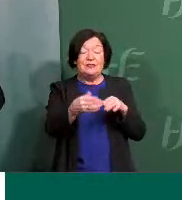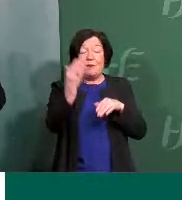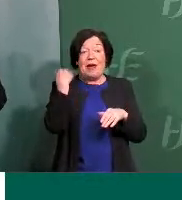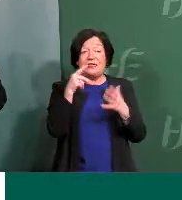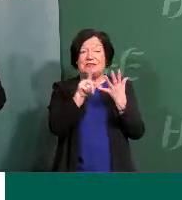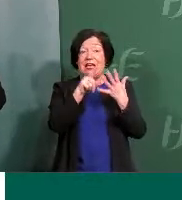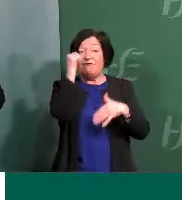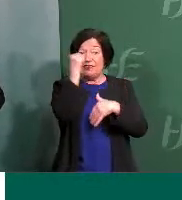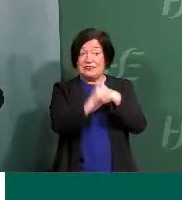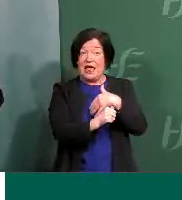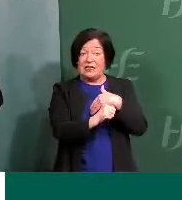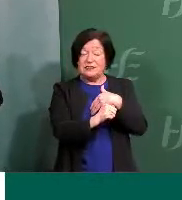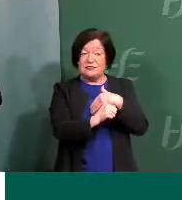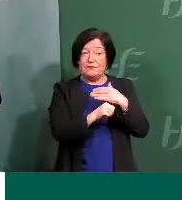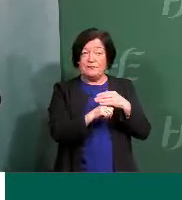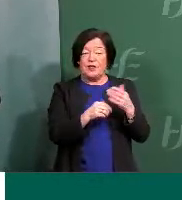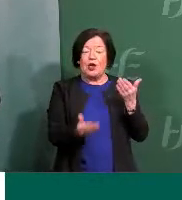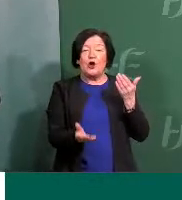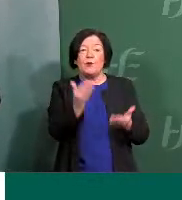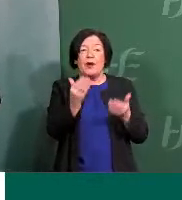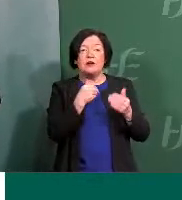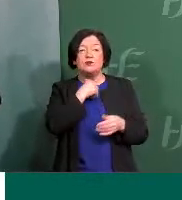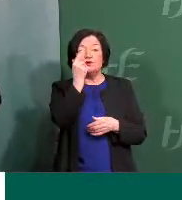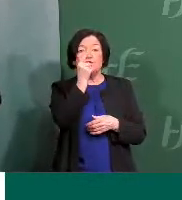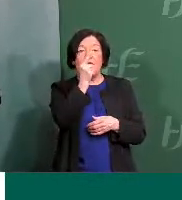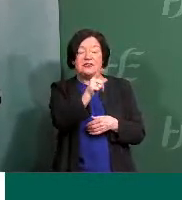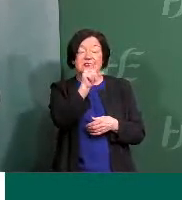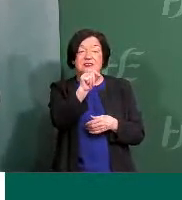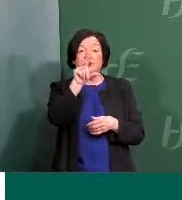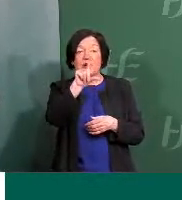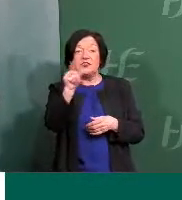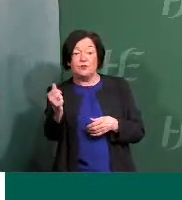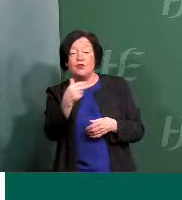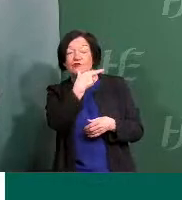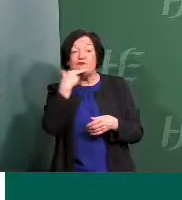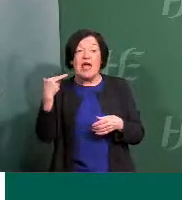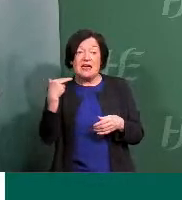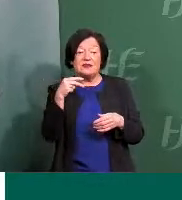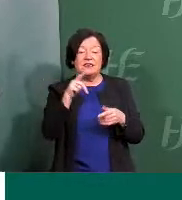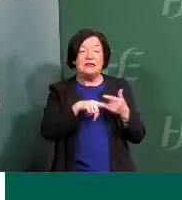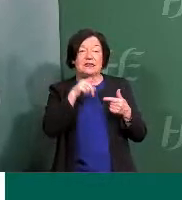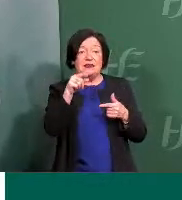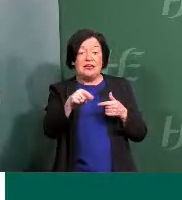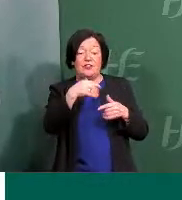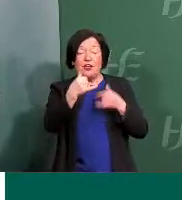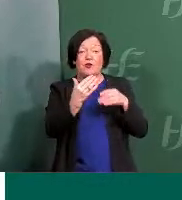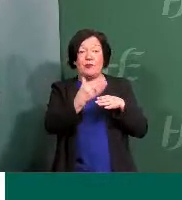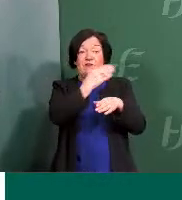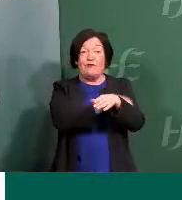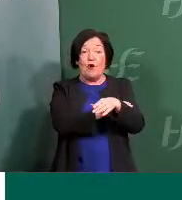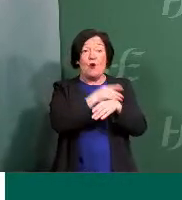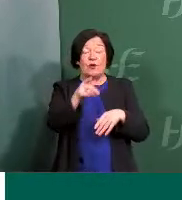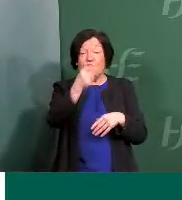7 days compared to 2021 in the red, so last year, and the green the year before with the